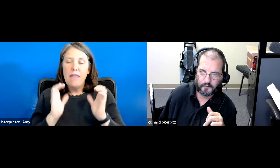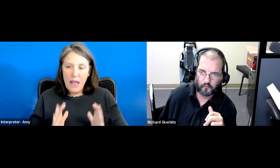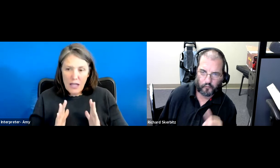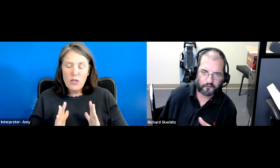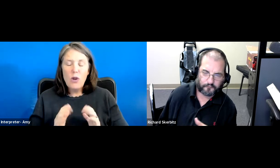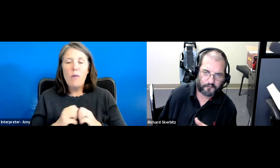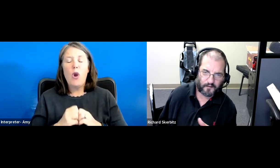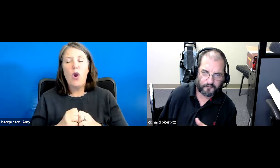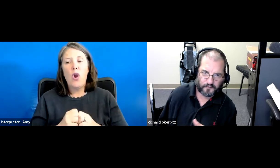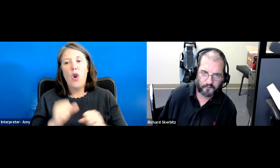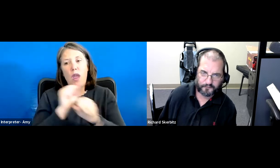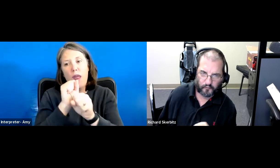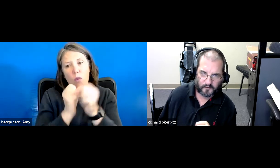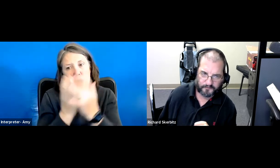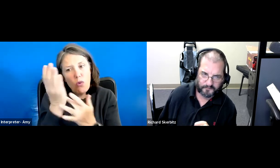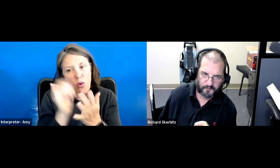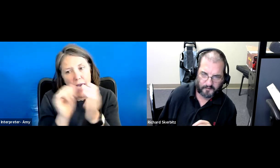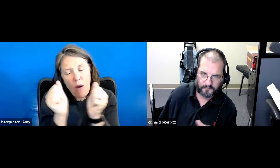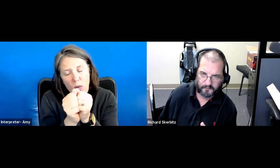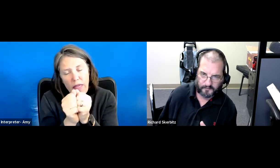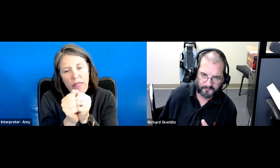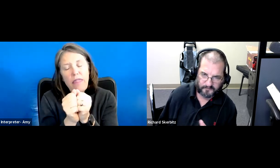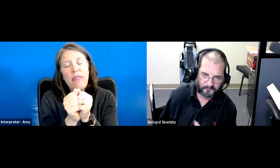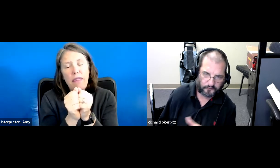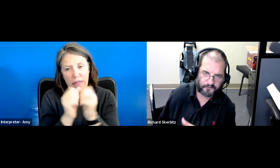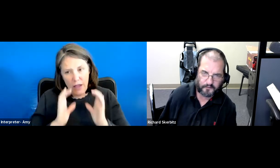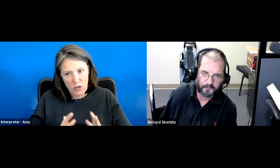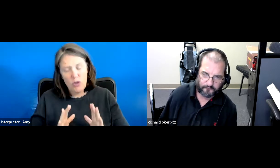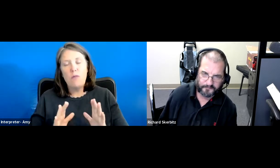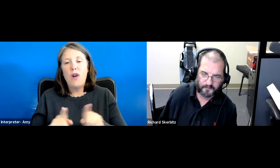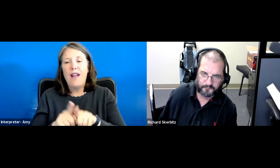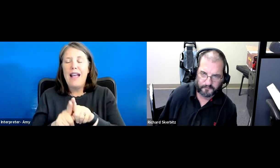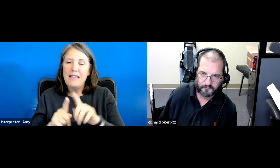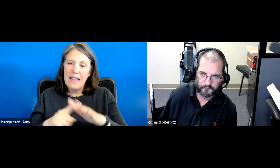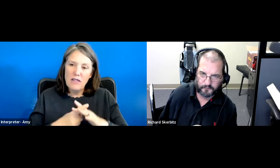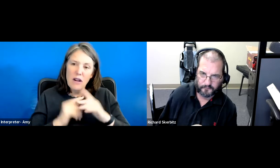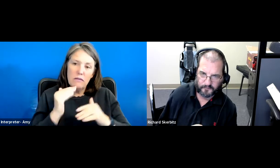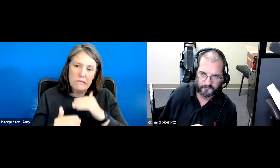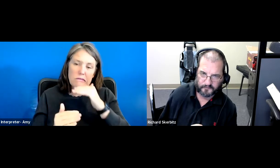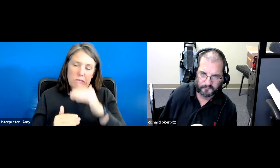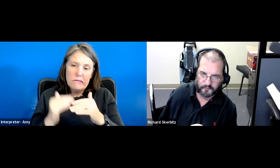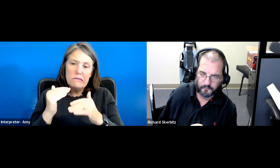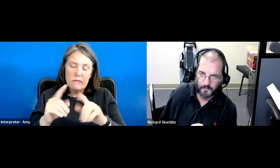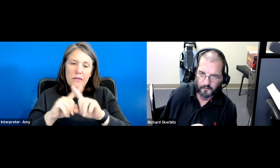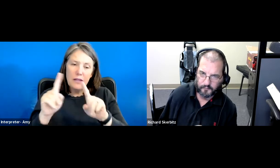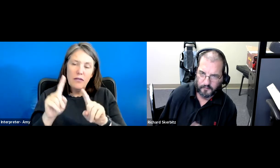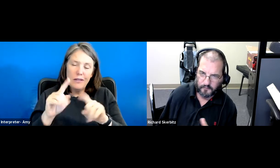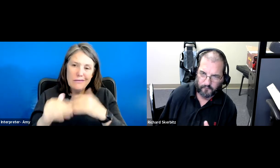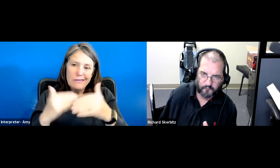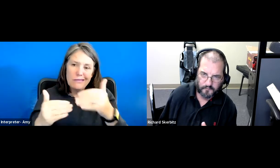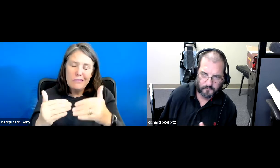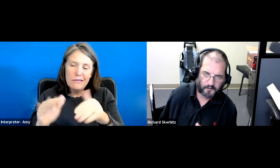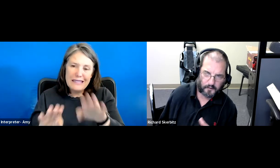and work through that with them as well as they take those different steps into the transition. So